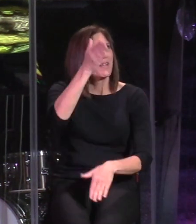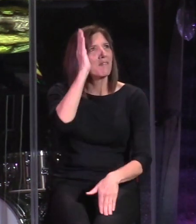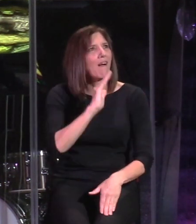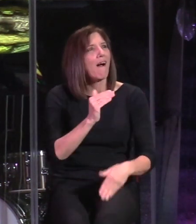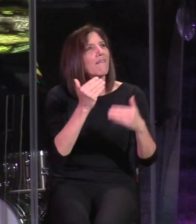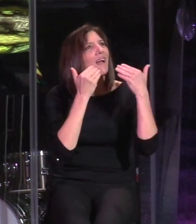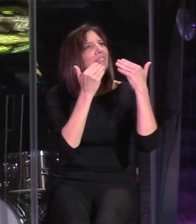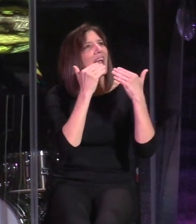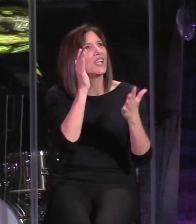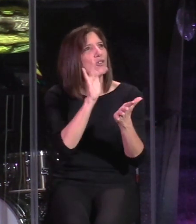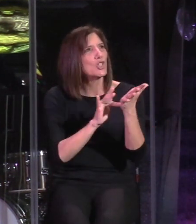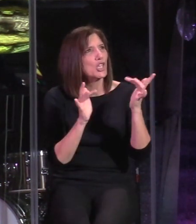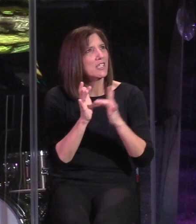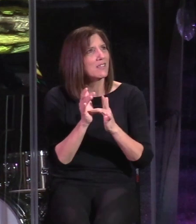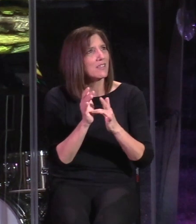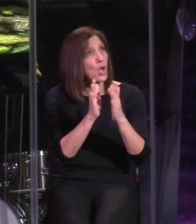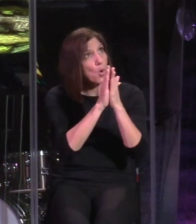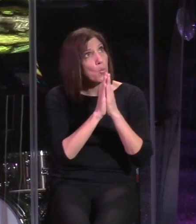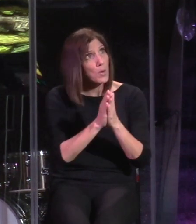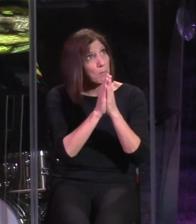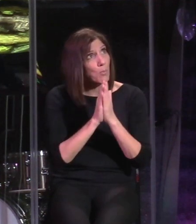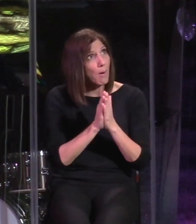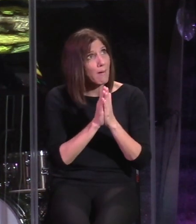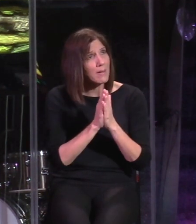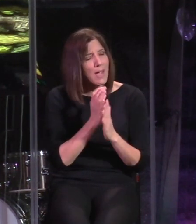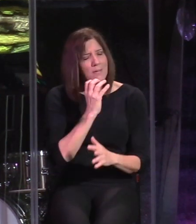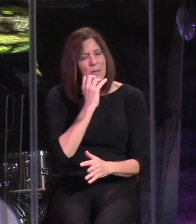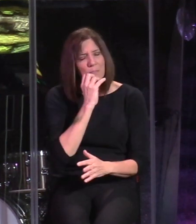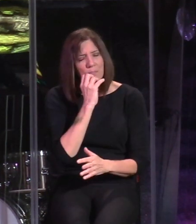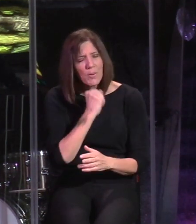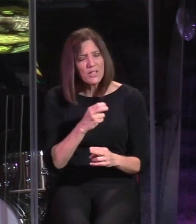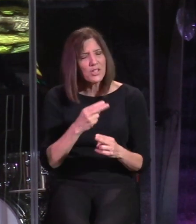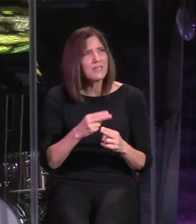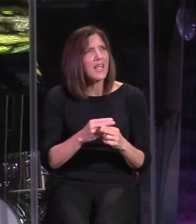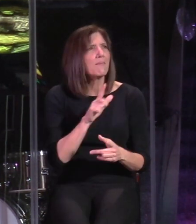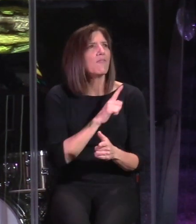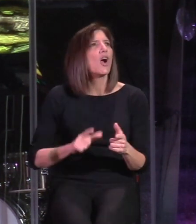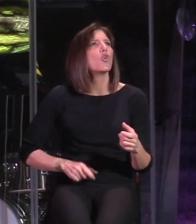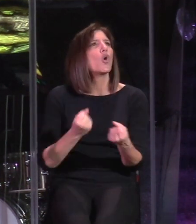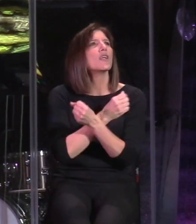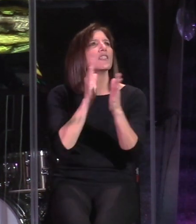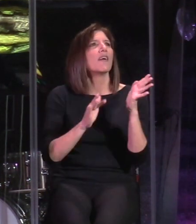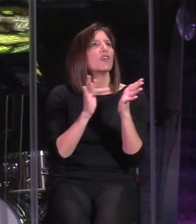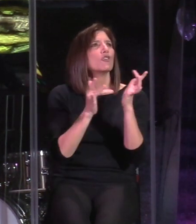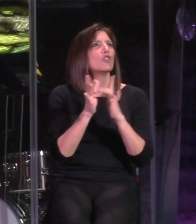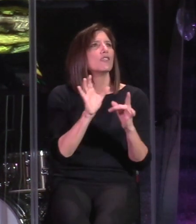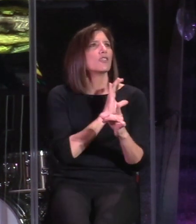Jesus. And we pray these things in the precious name of our Lord and Savior, Jesus Christ. Amen.